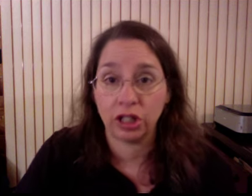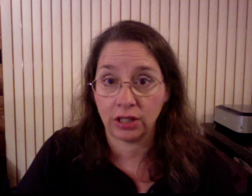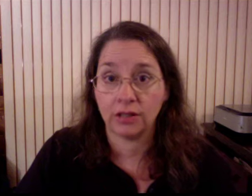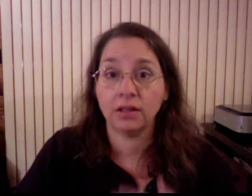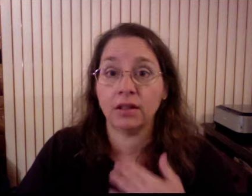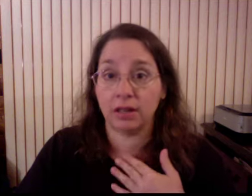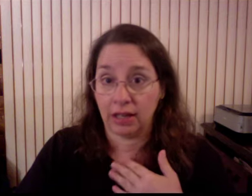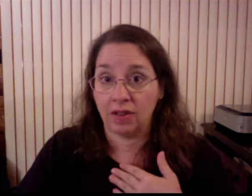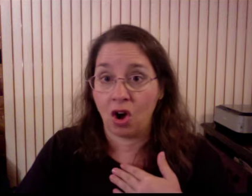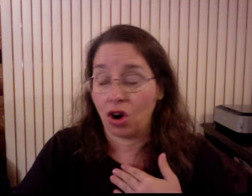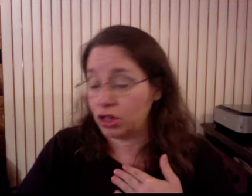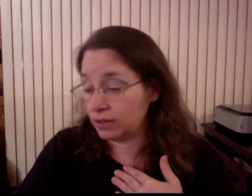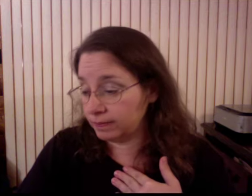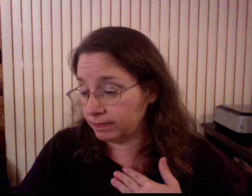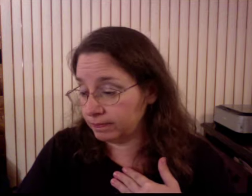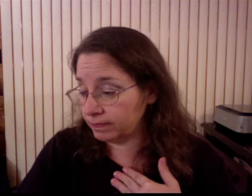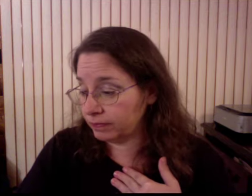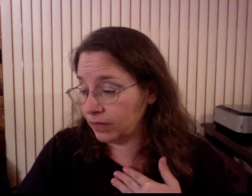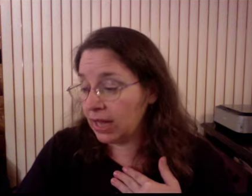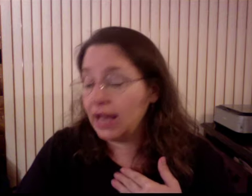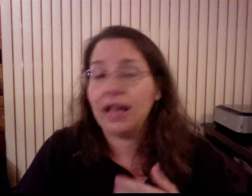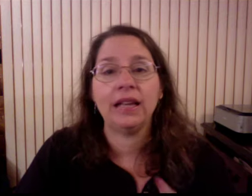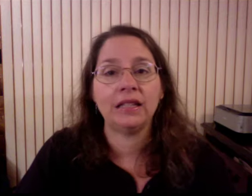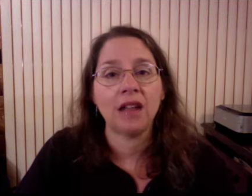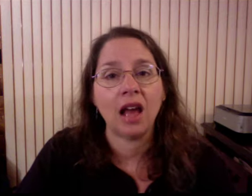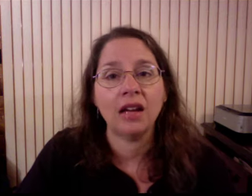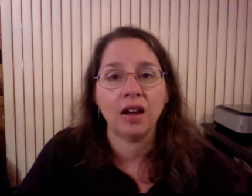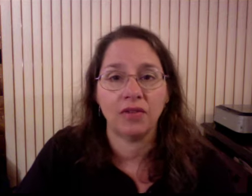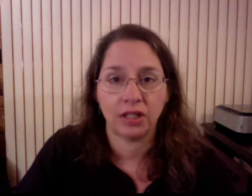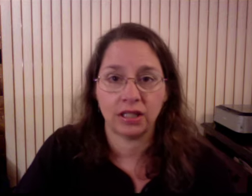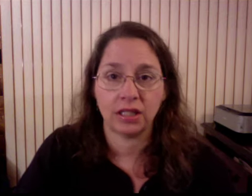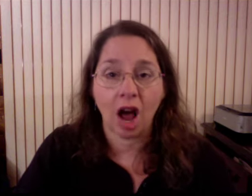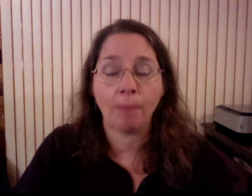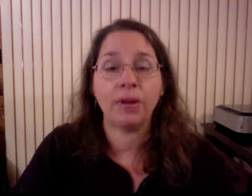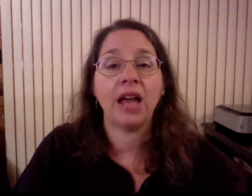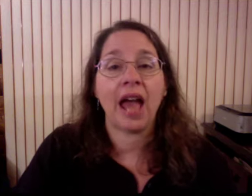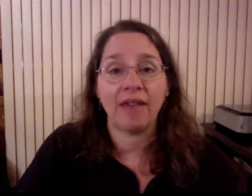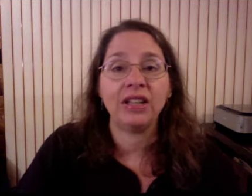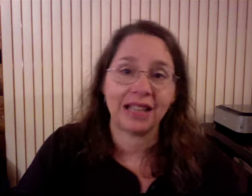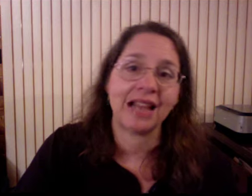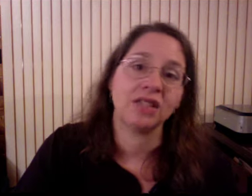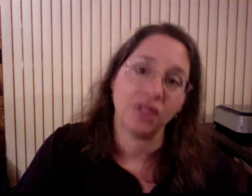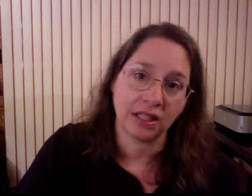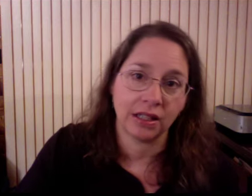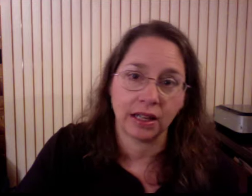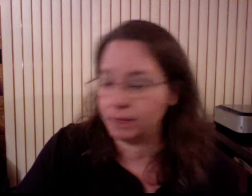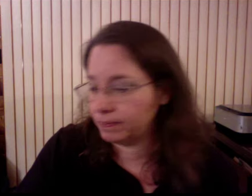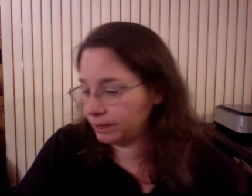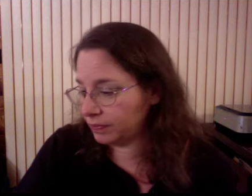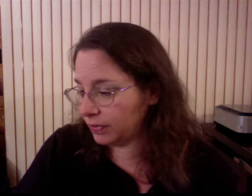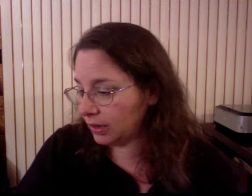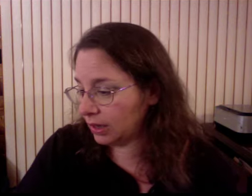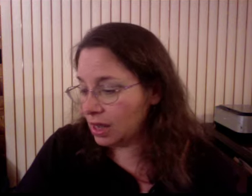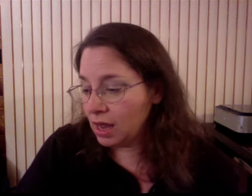is in the heart. It's not enough to stop having sex physically.